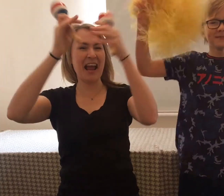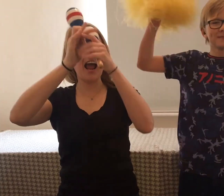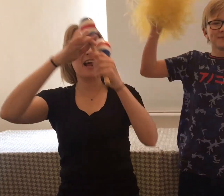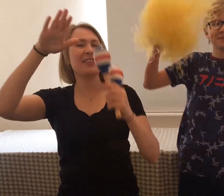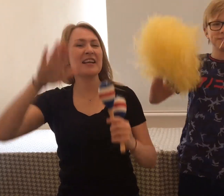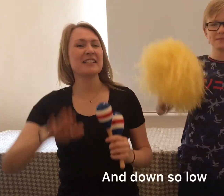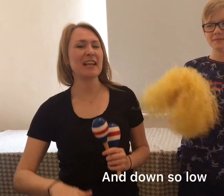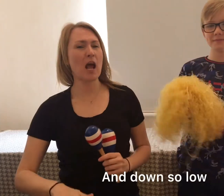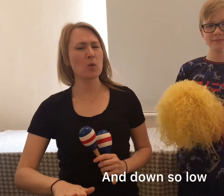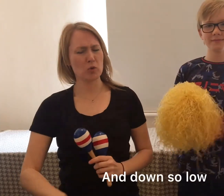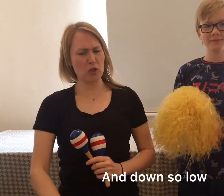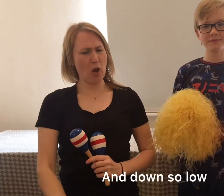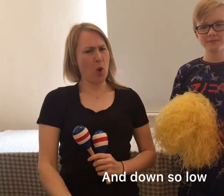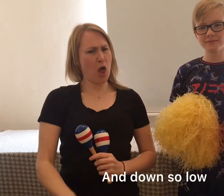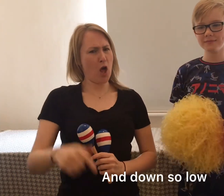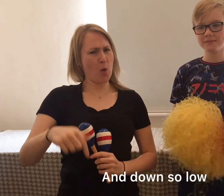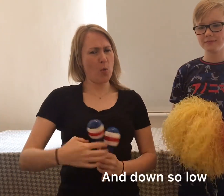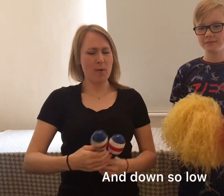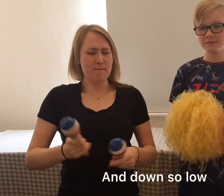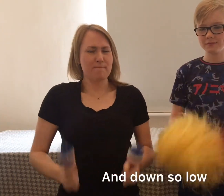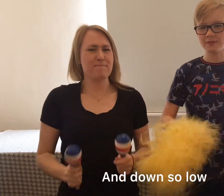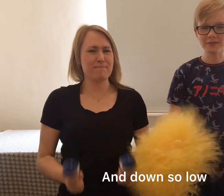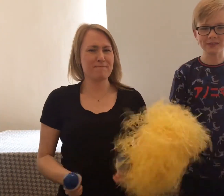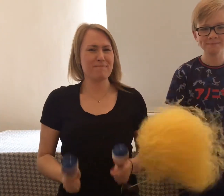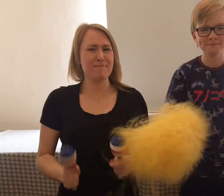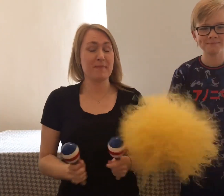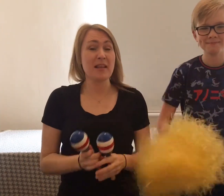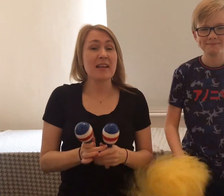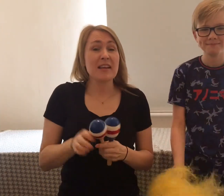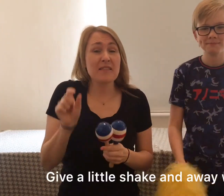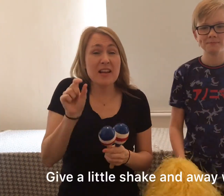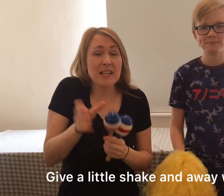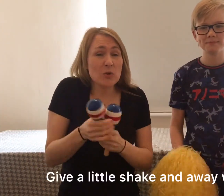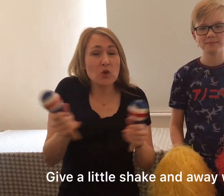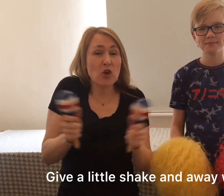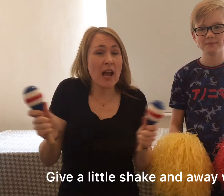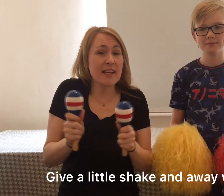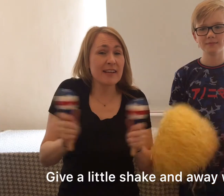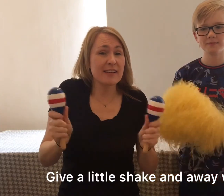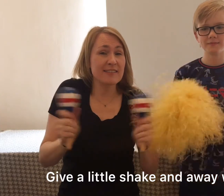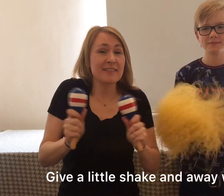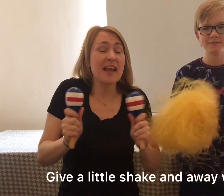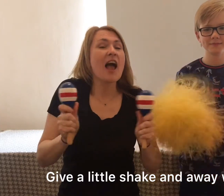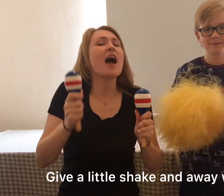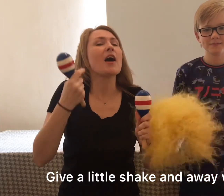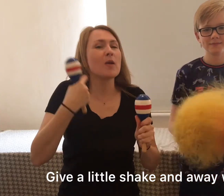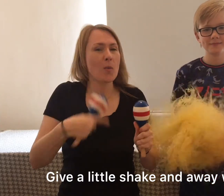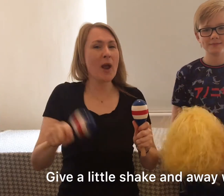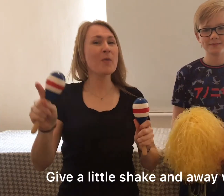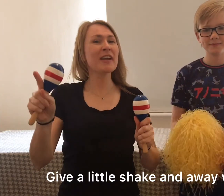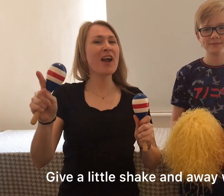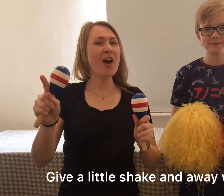And then down, down, low. Give it a little shake, and away we go.